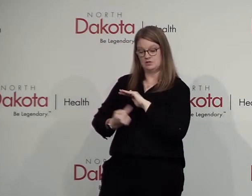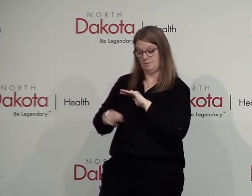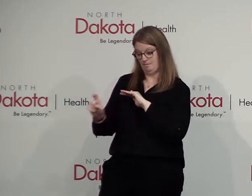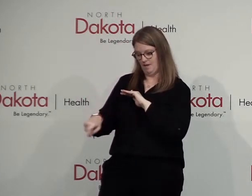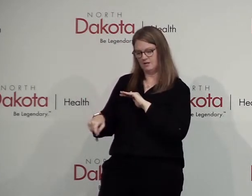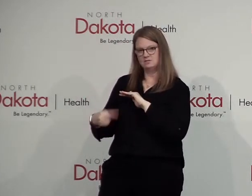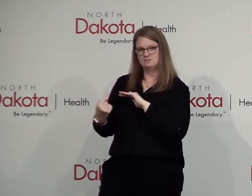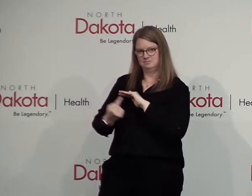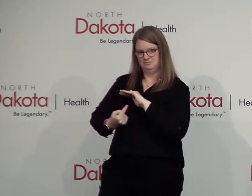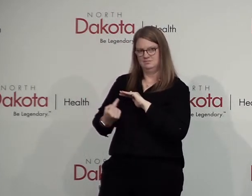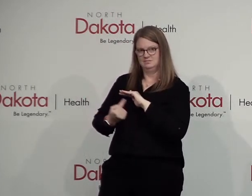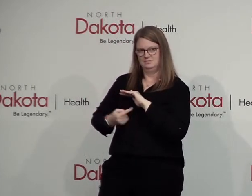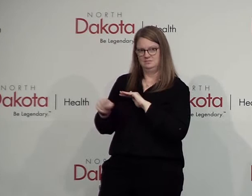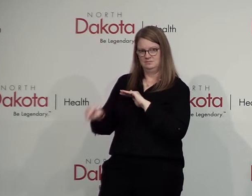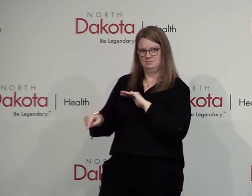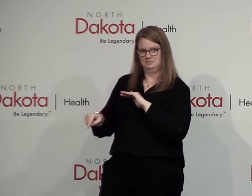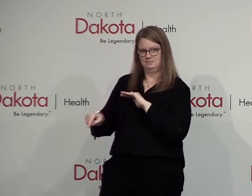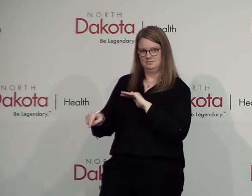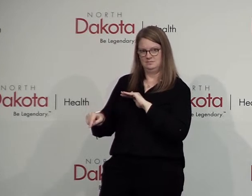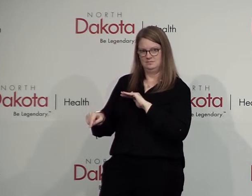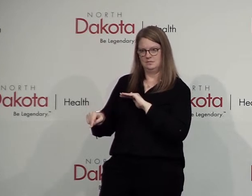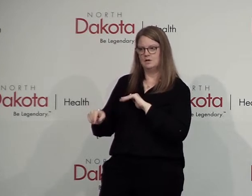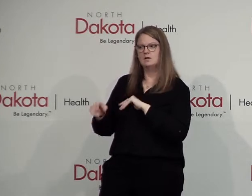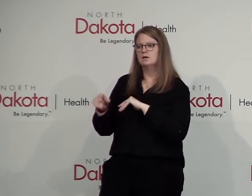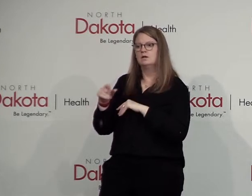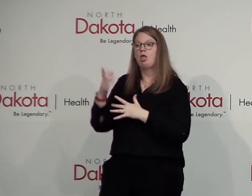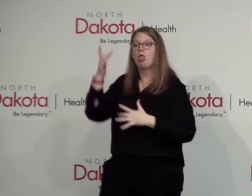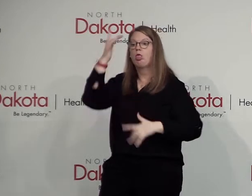and seek flu vaccine.